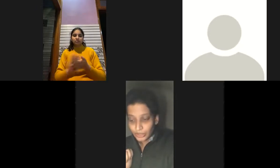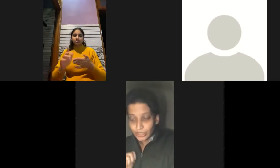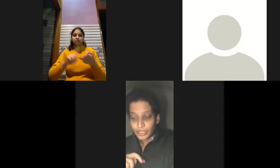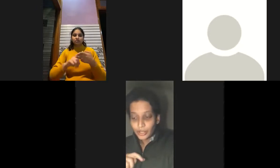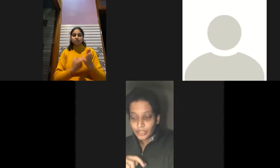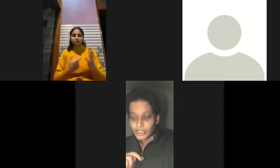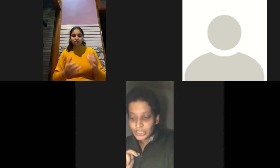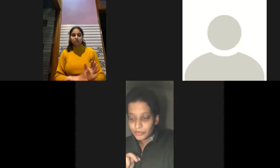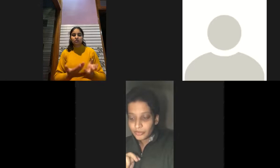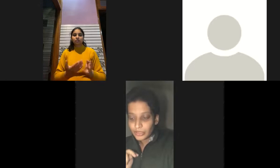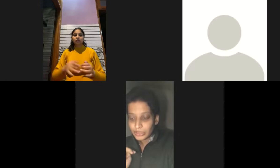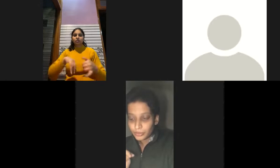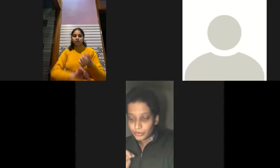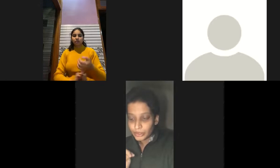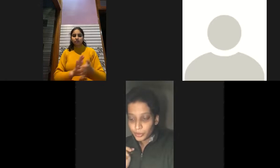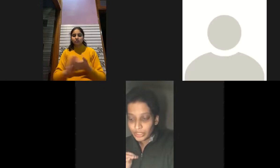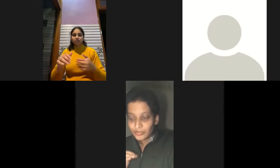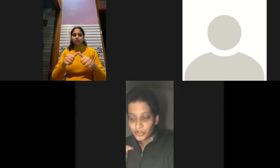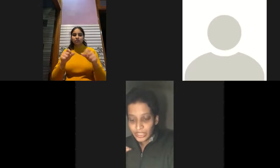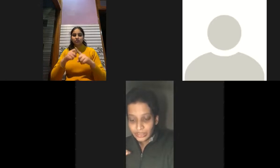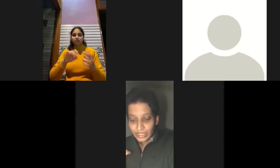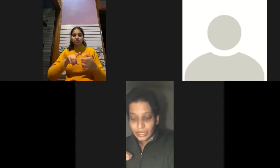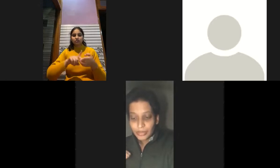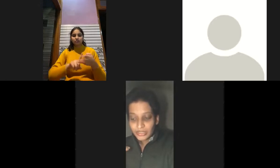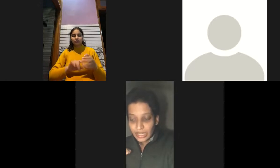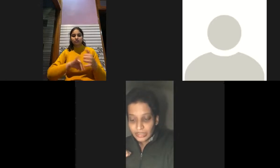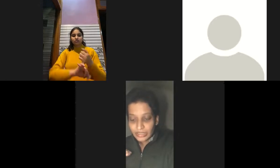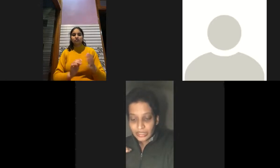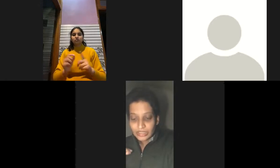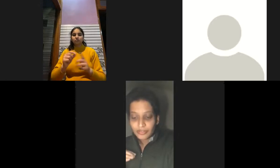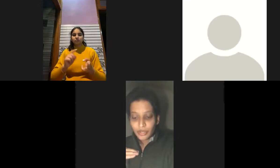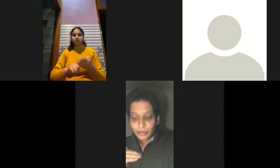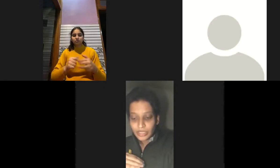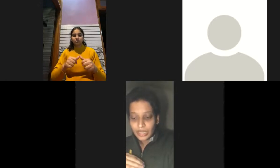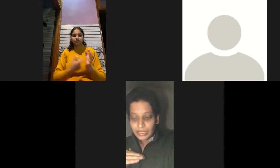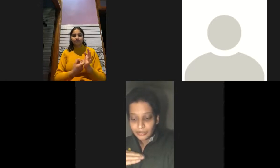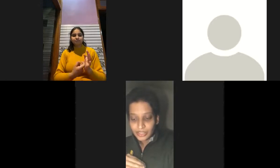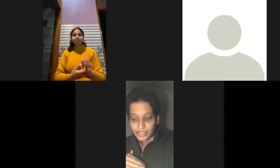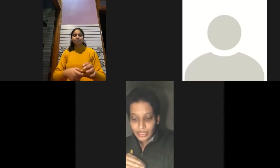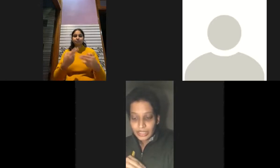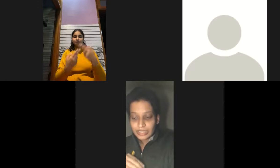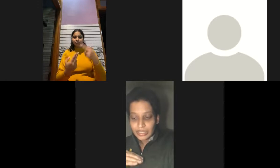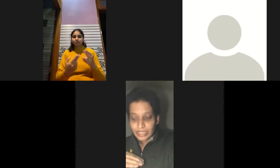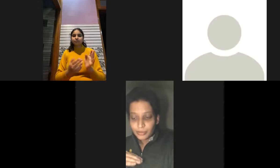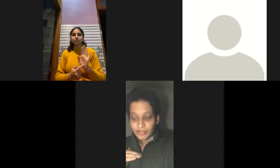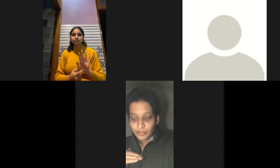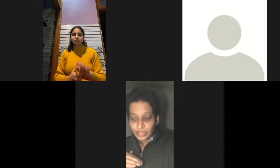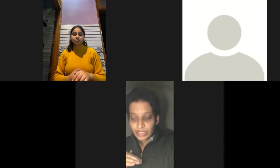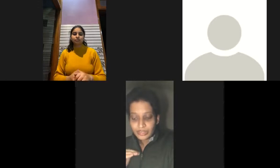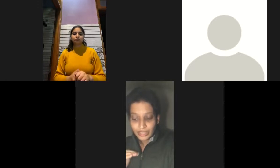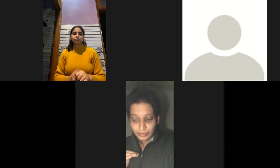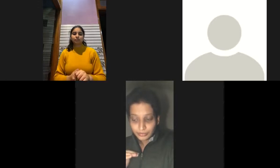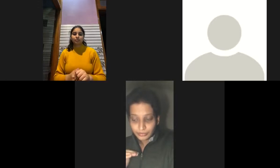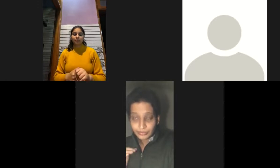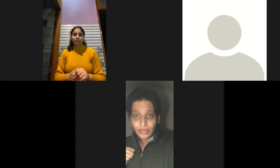quote, not shaped for sportive tricks, but rather is deformed, unfinished, sent before